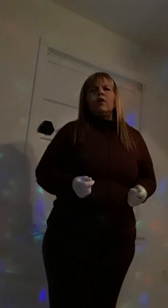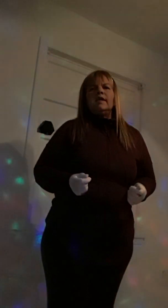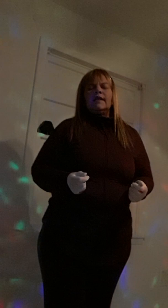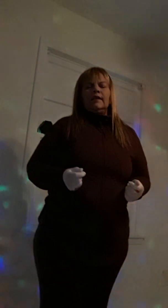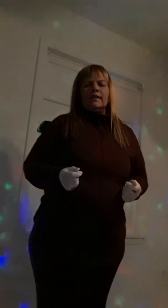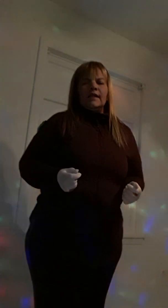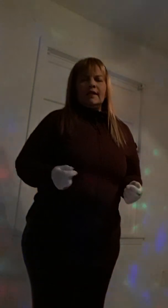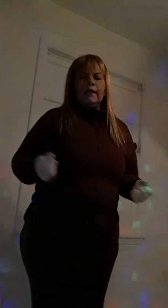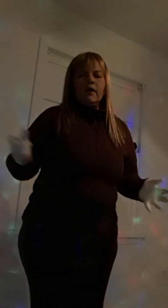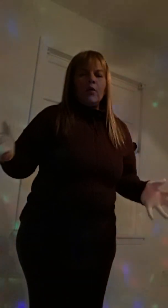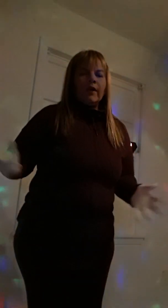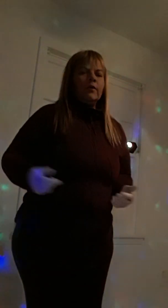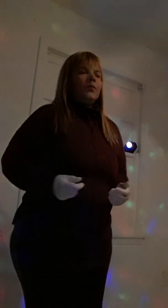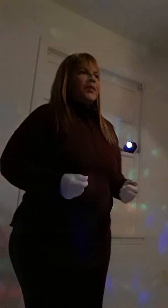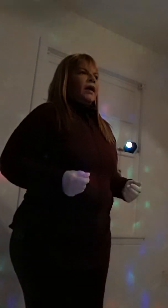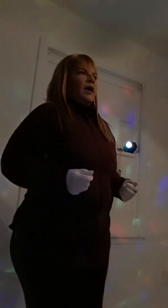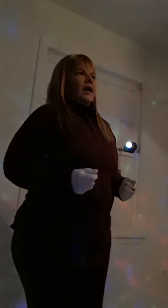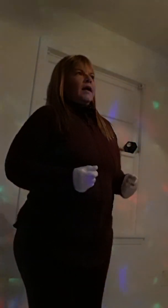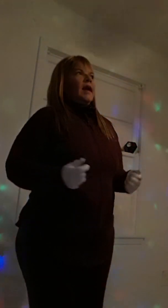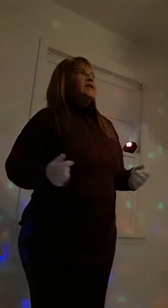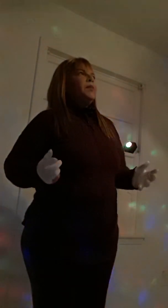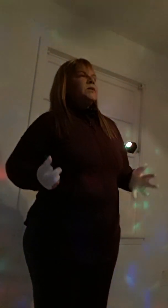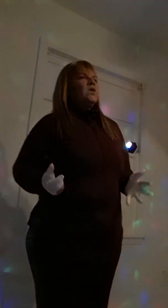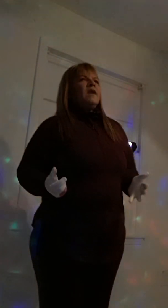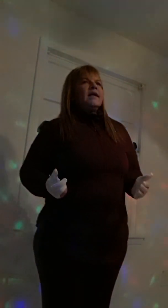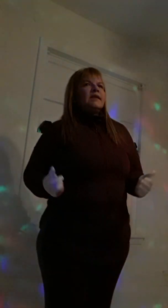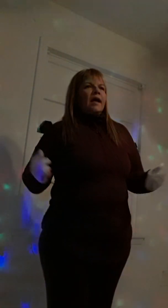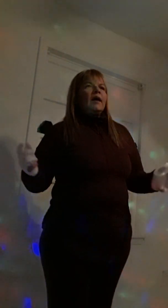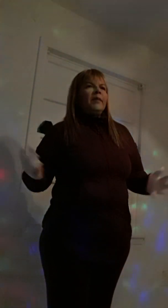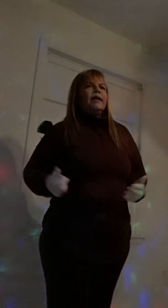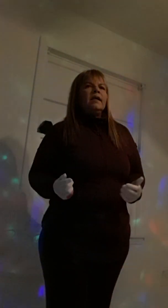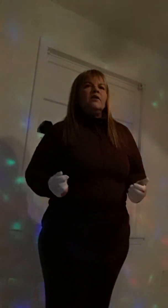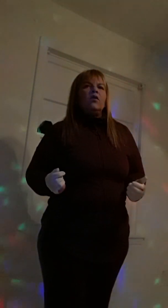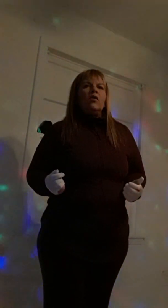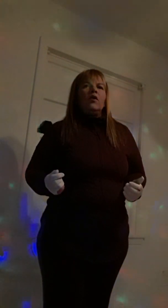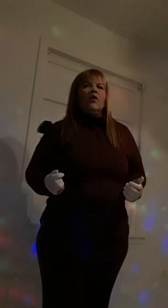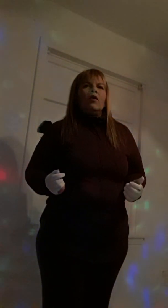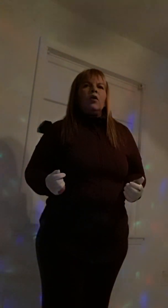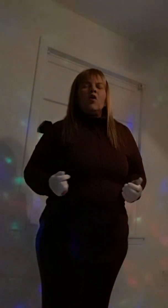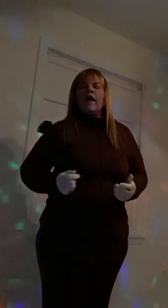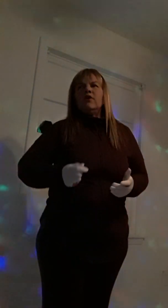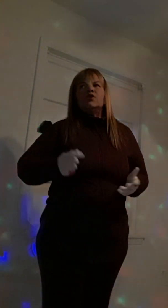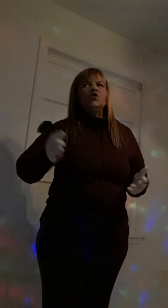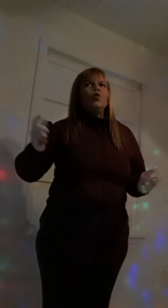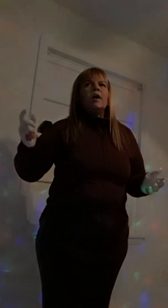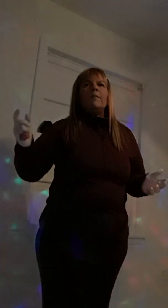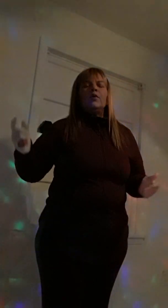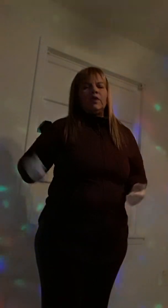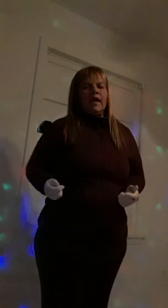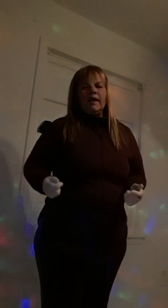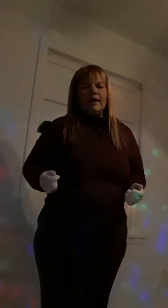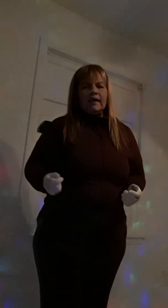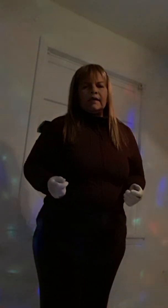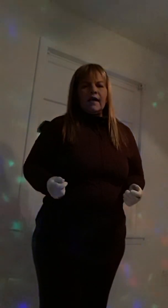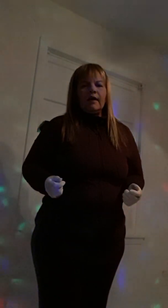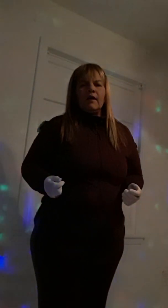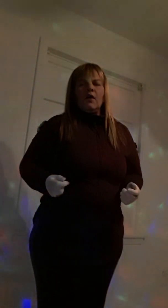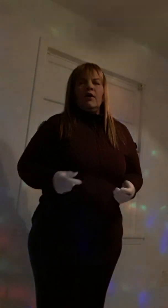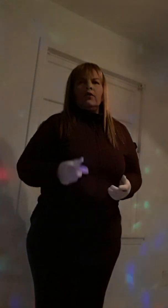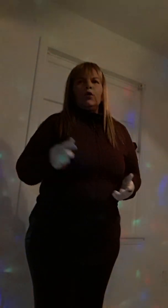las gentes que están de acuerdo en que las personas han aprendido lo que ellos nunca podrían alcanzar through